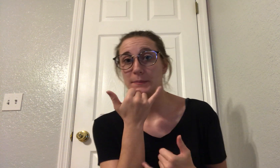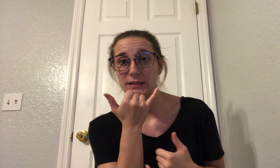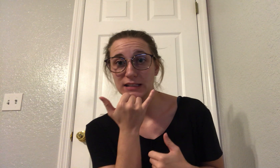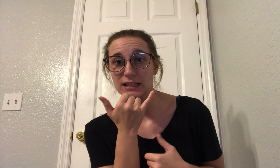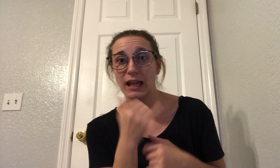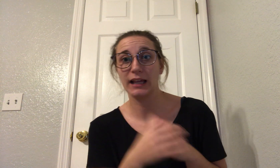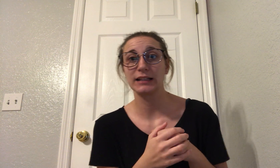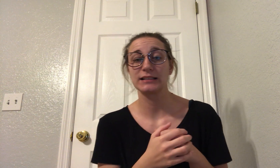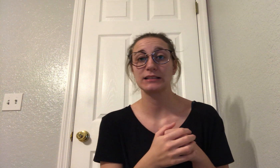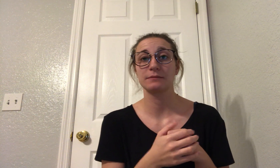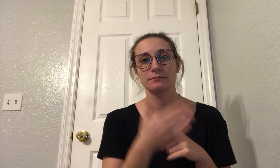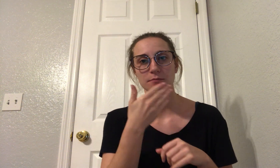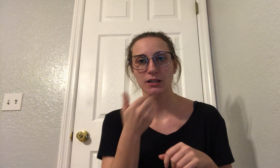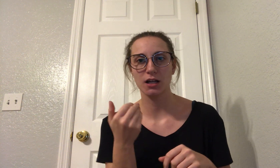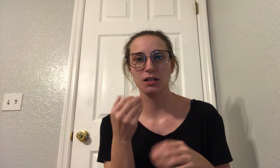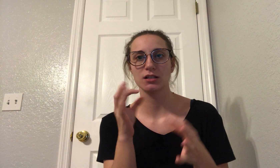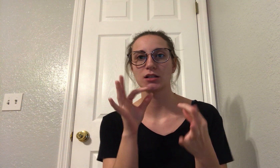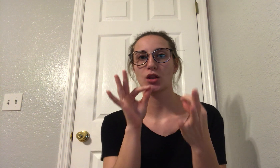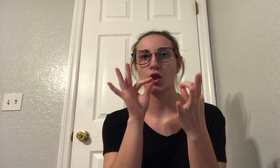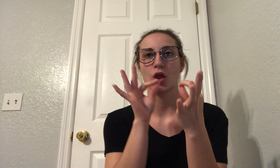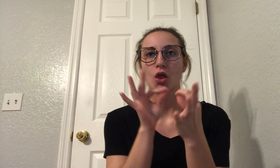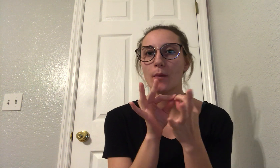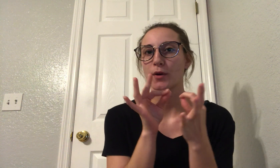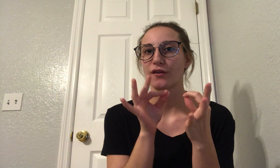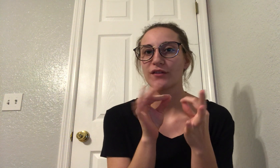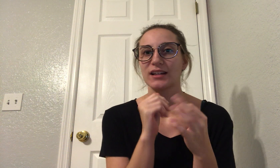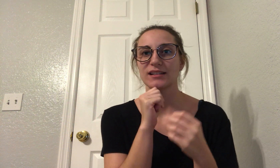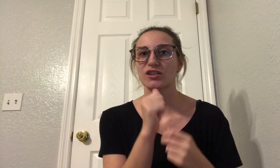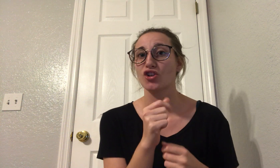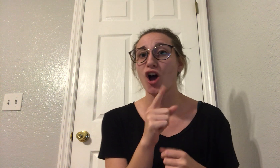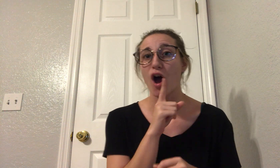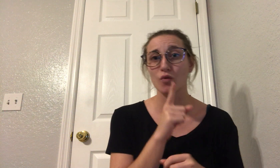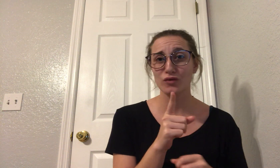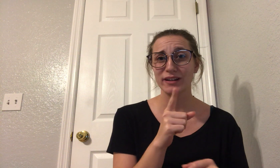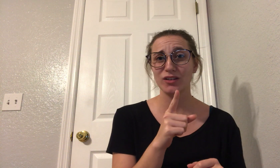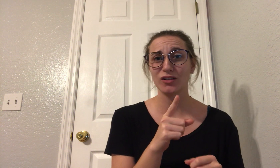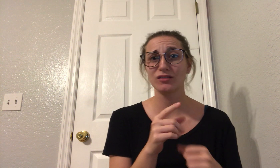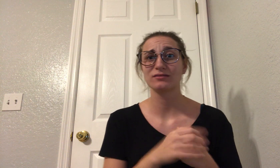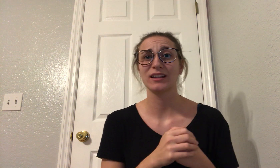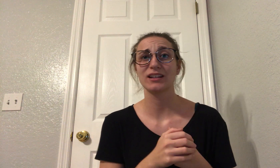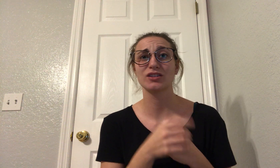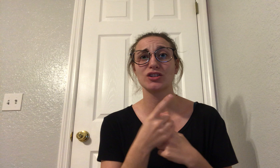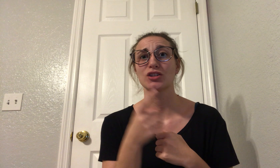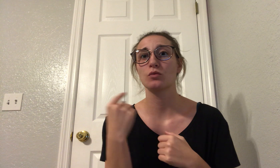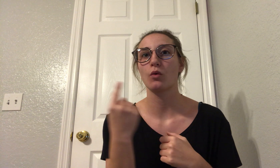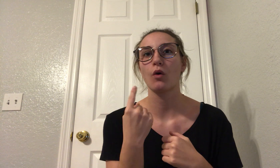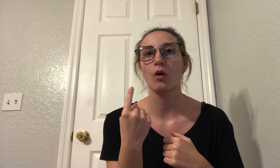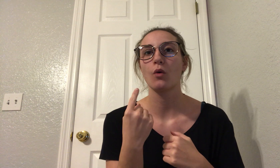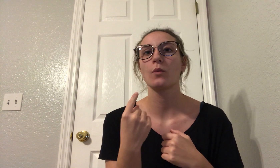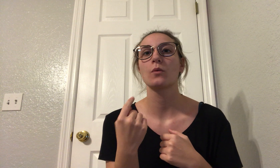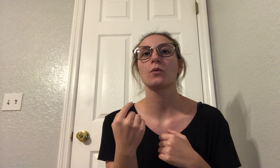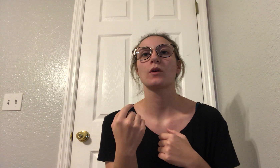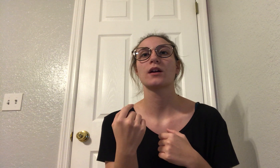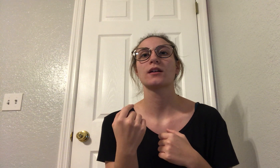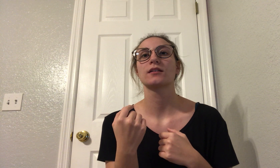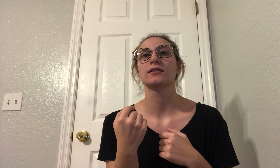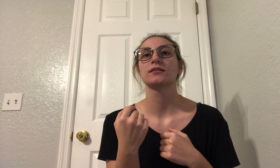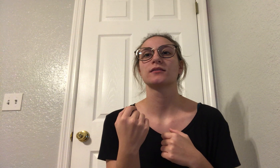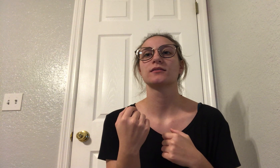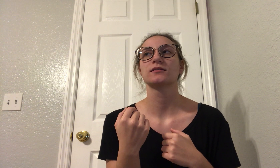doesn't sweat at all. You know why they don't sweat at all? Because they keep stopping the cameras and wiping them down and changing the clothes, and they're not actually doing,